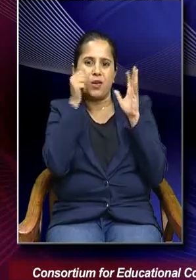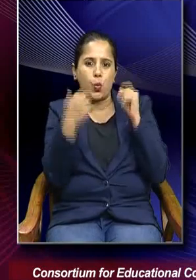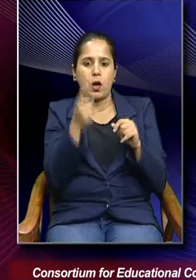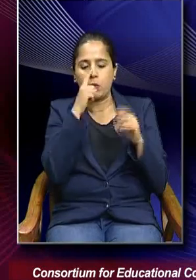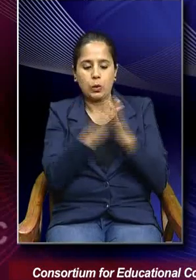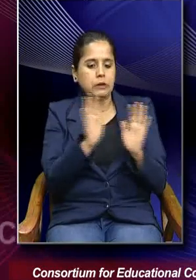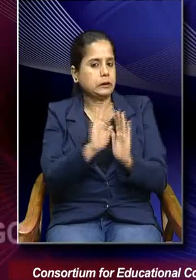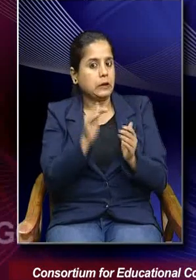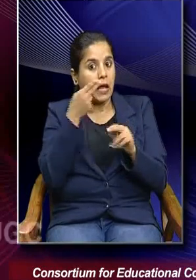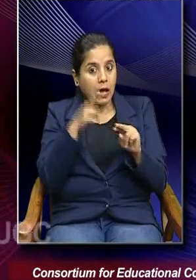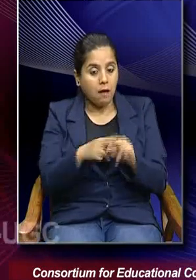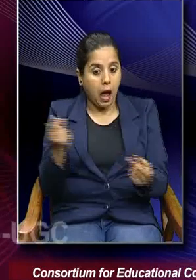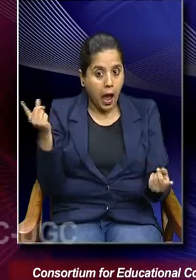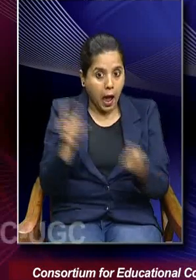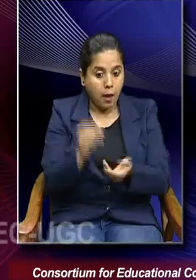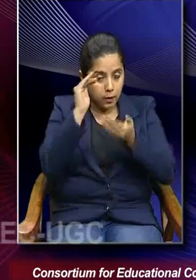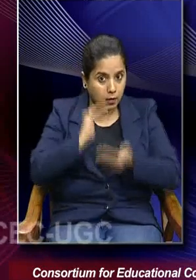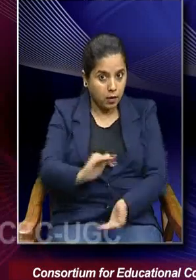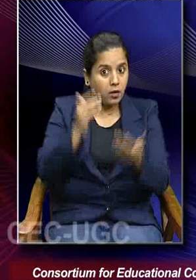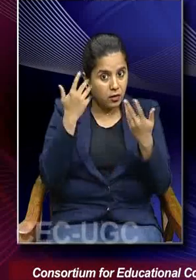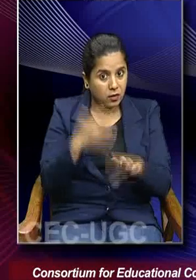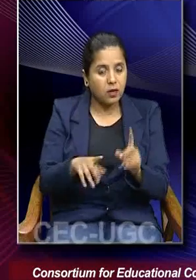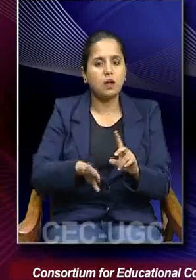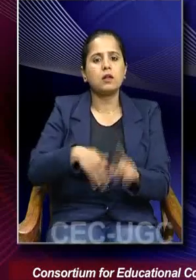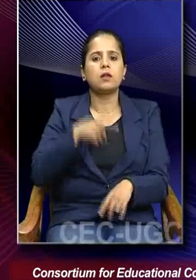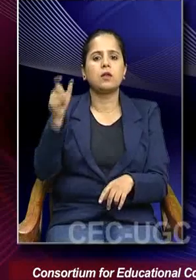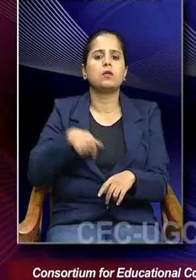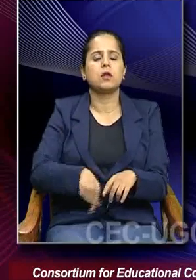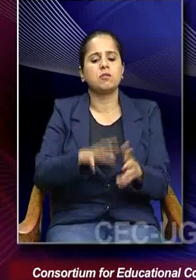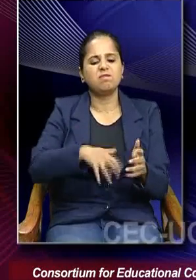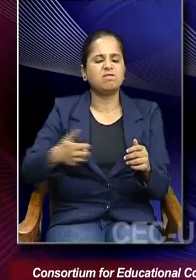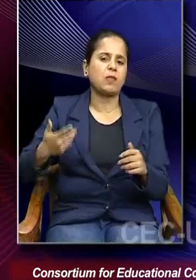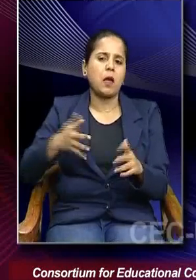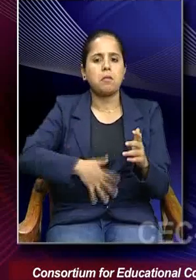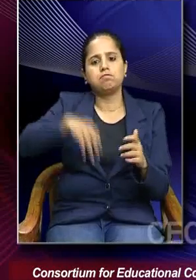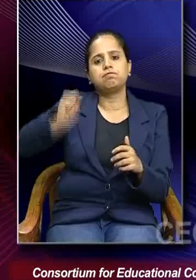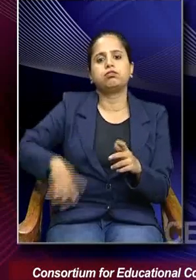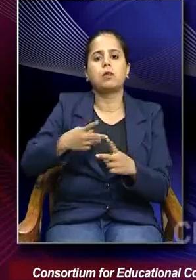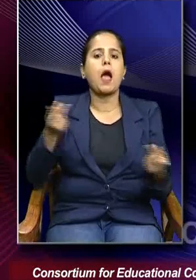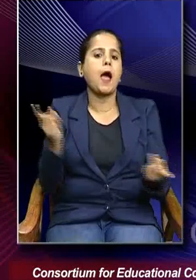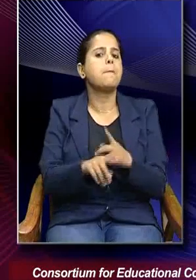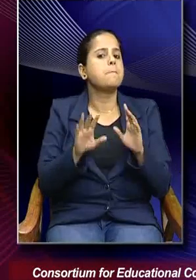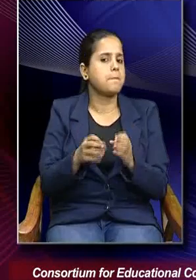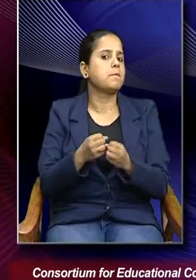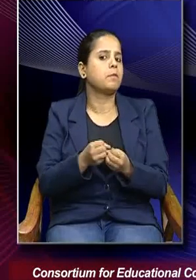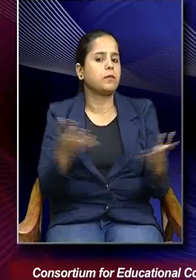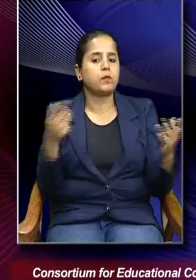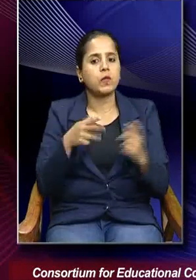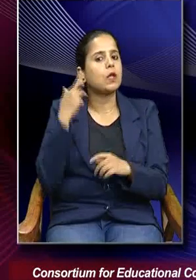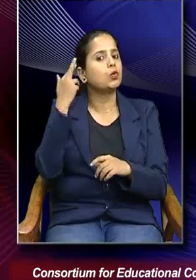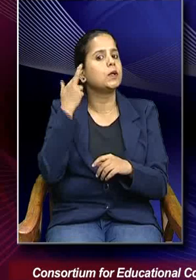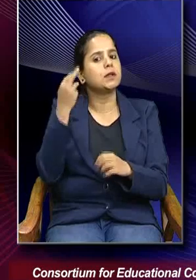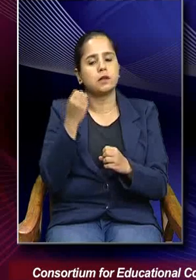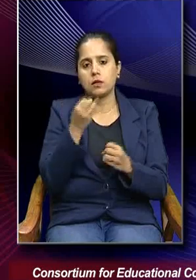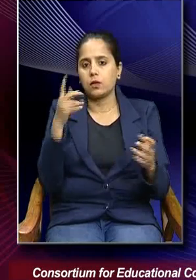even if they are, then there is a lot of feticides. And that is the reason why the number of